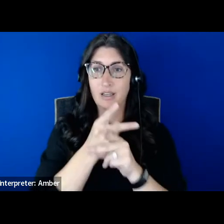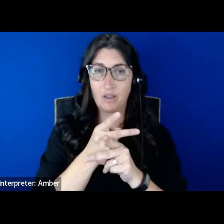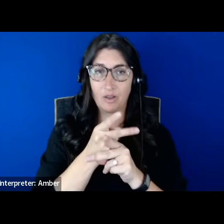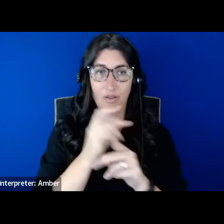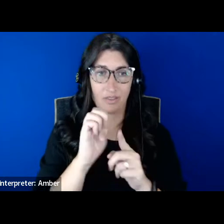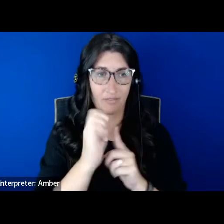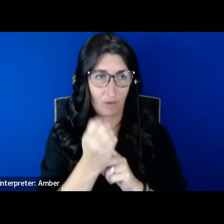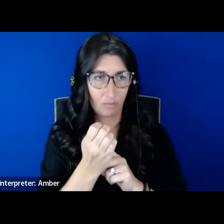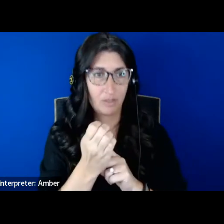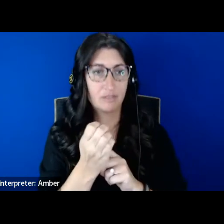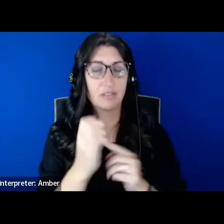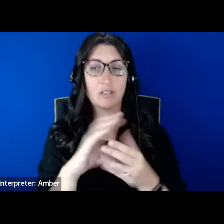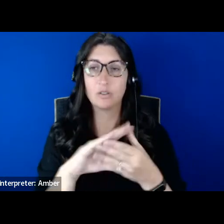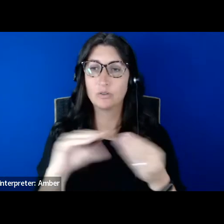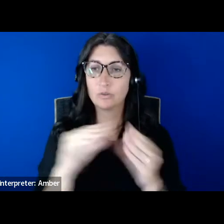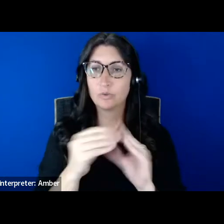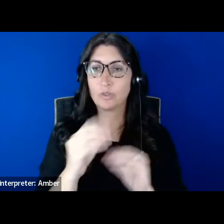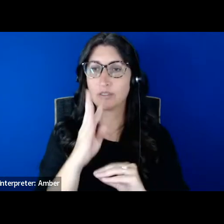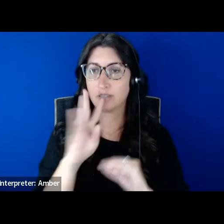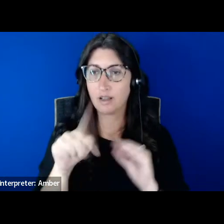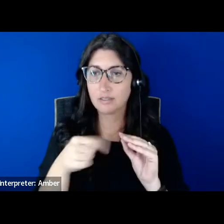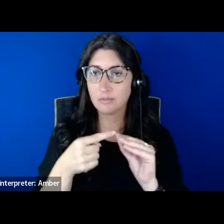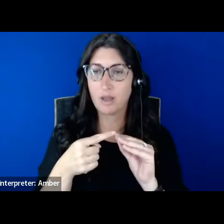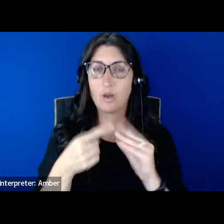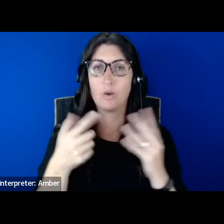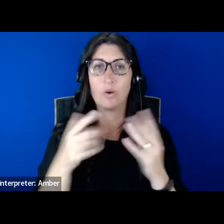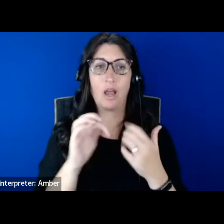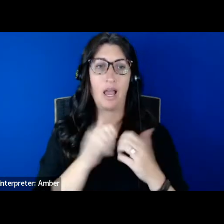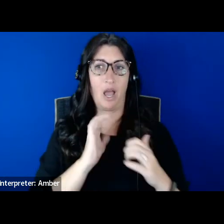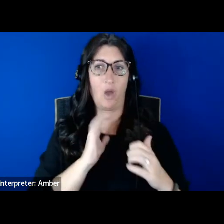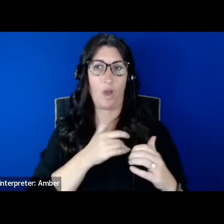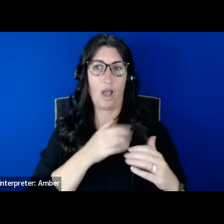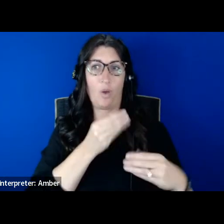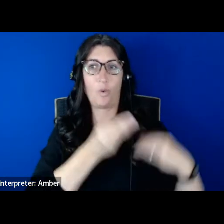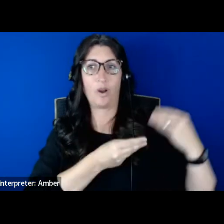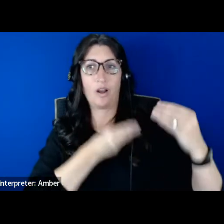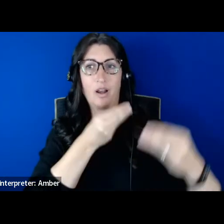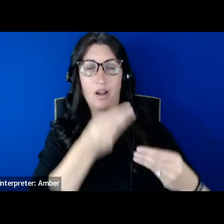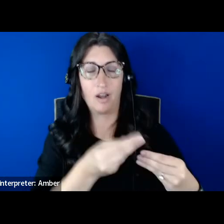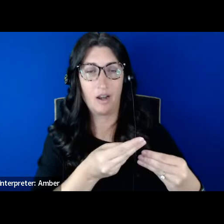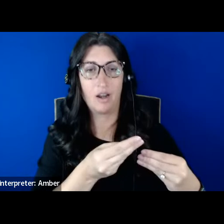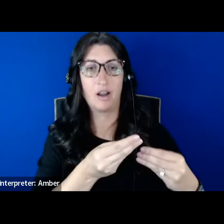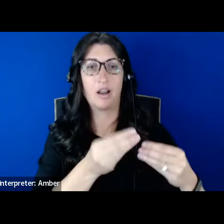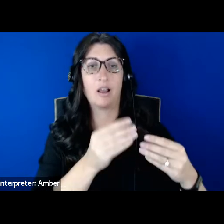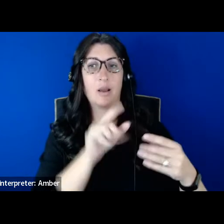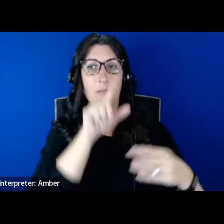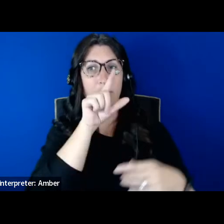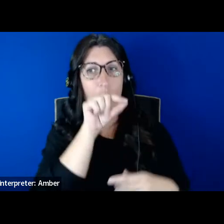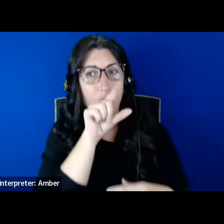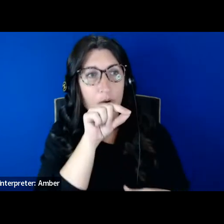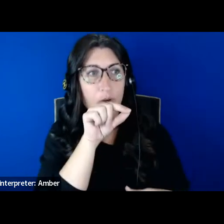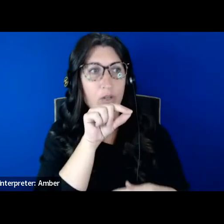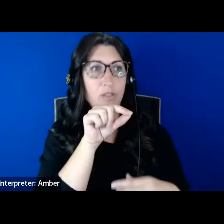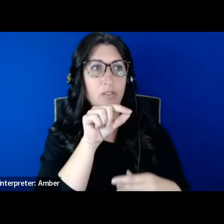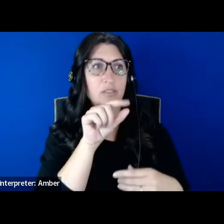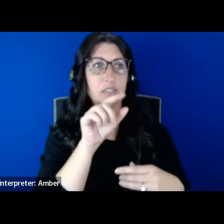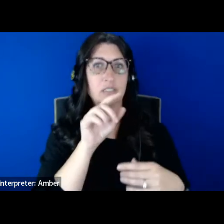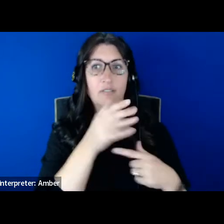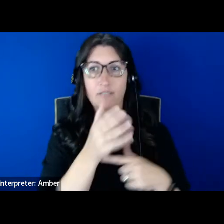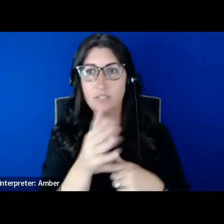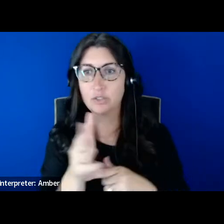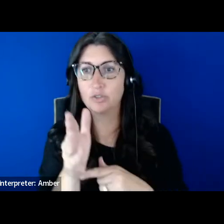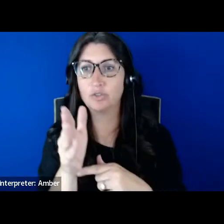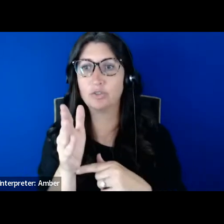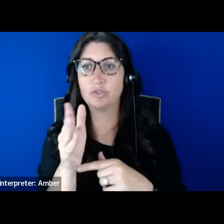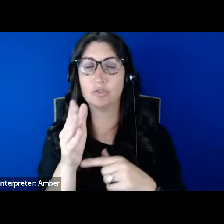tells about how our relatives are birds, or they are fish, or they